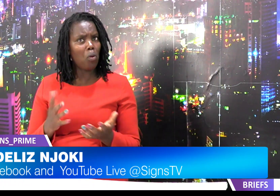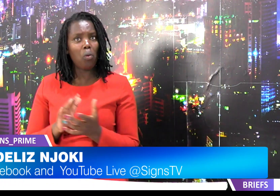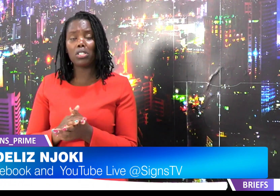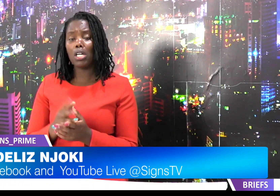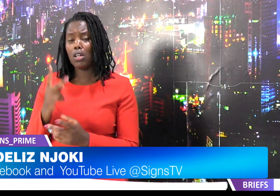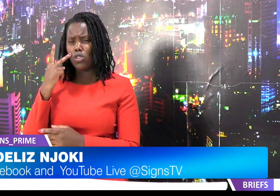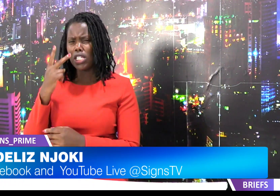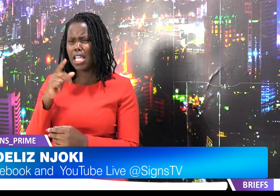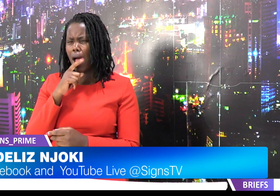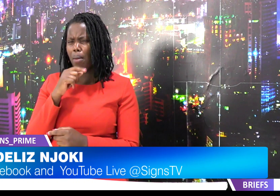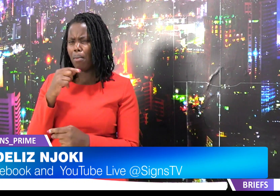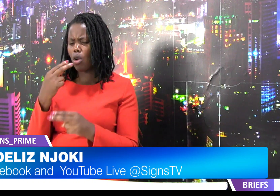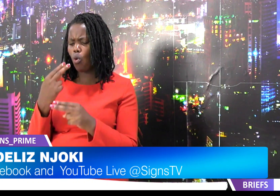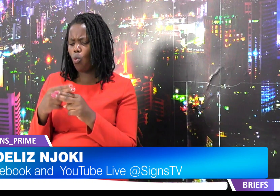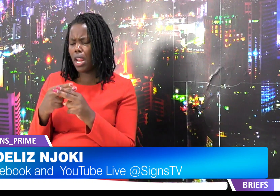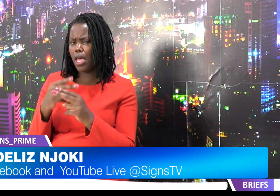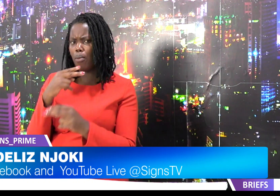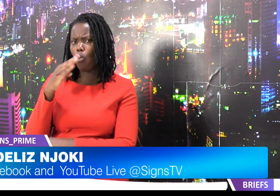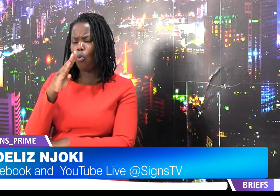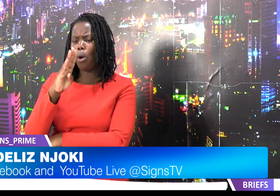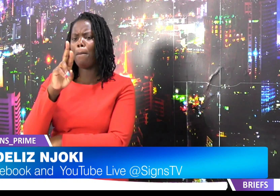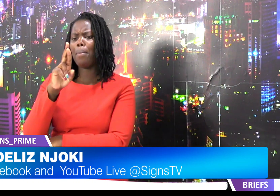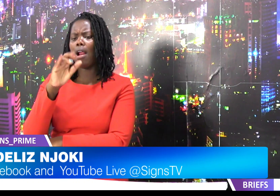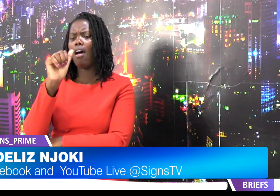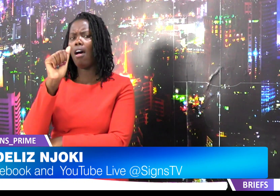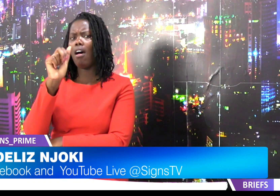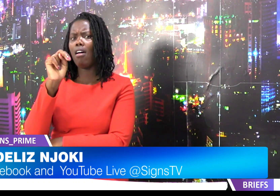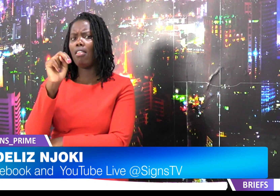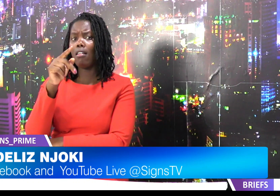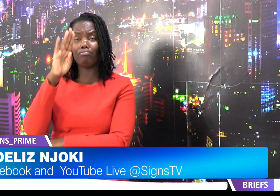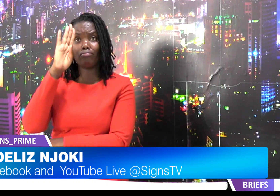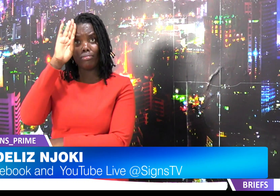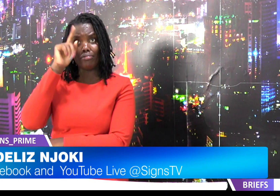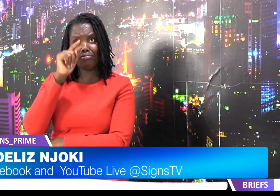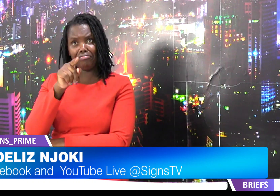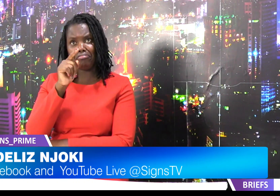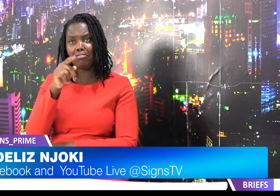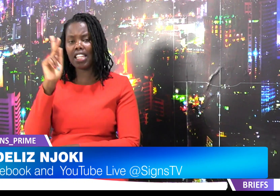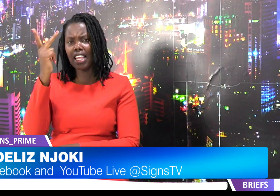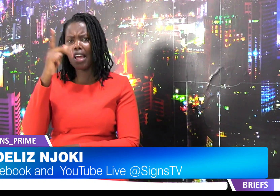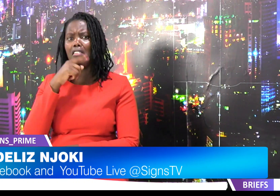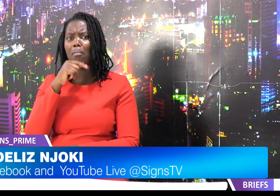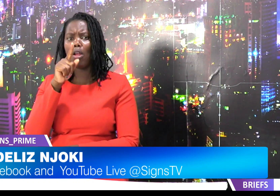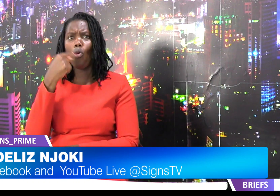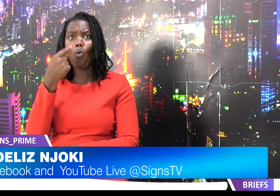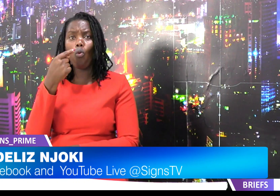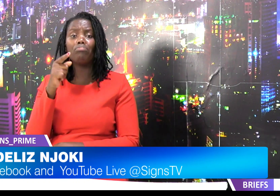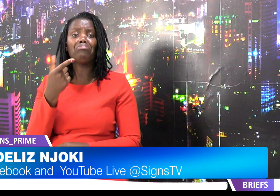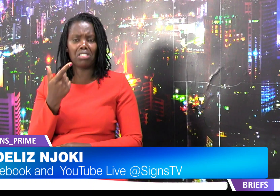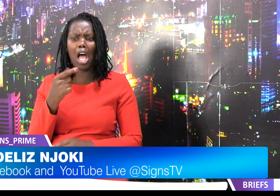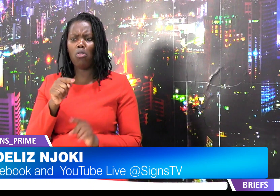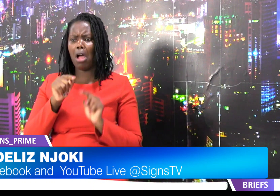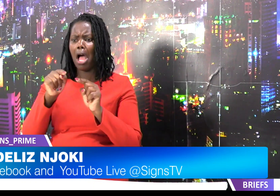And away from that news update, Brian Njagi, the Kenyan accused of